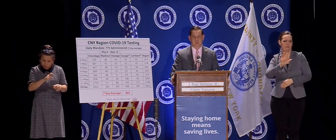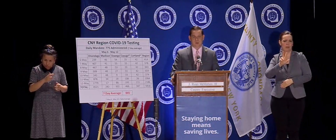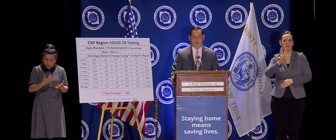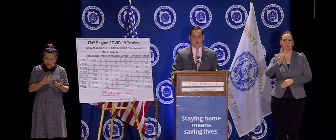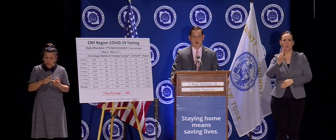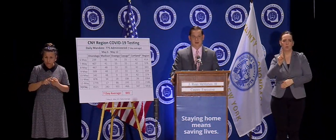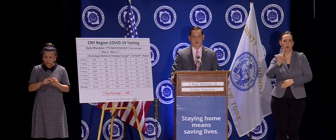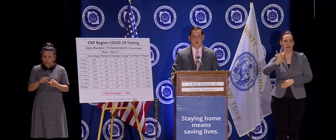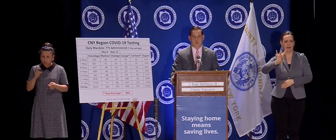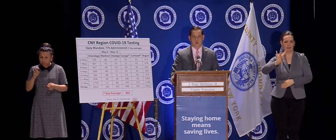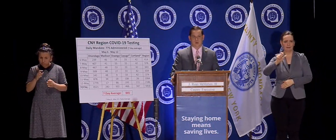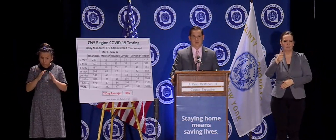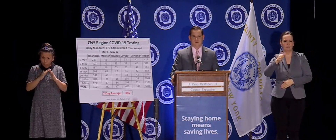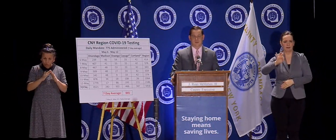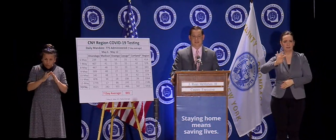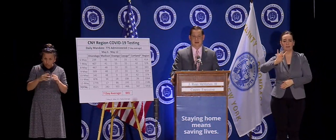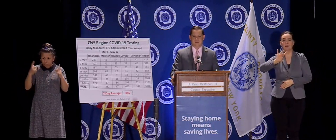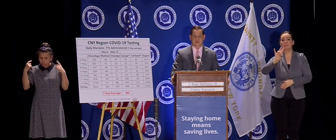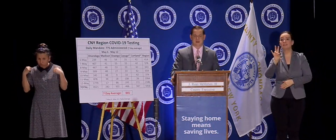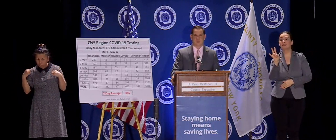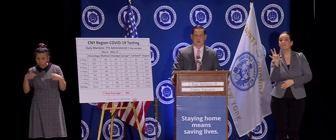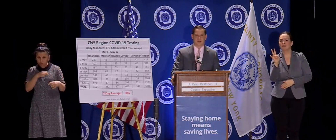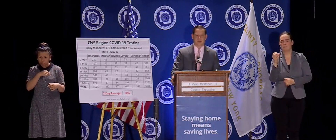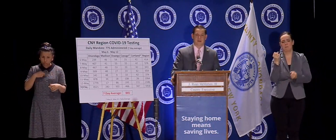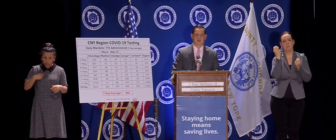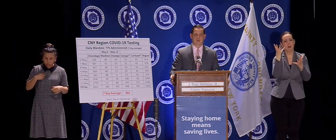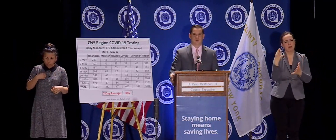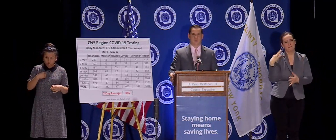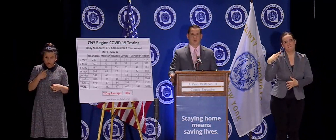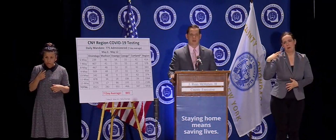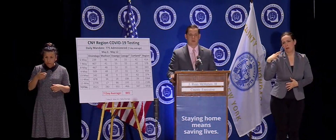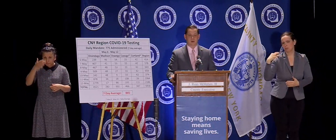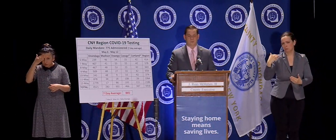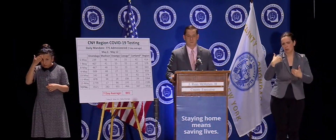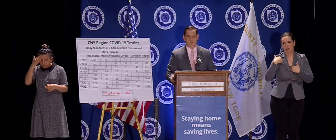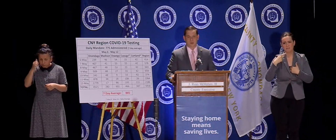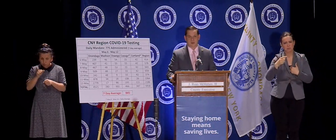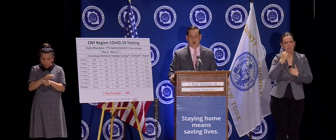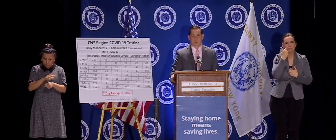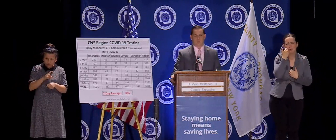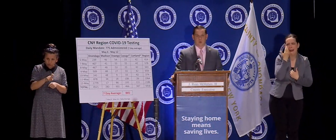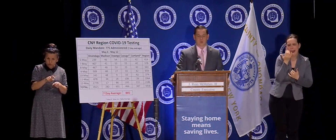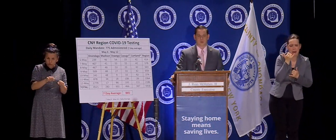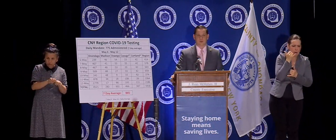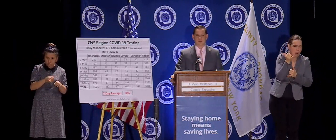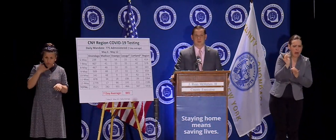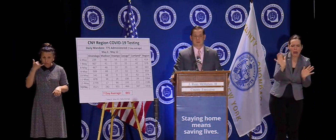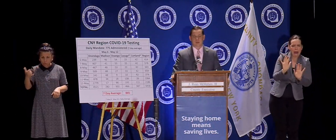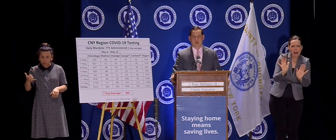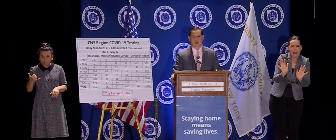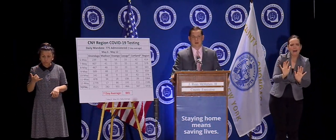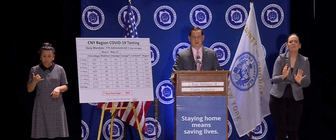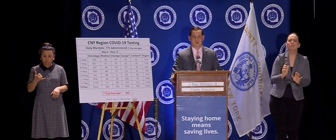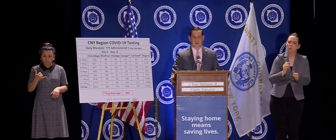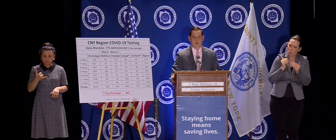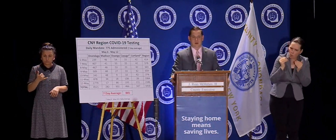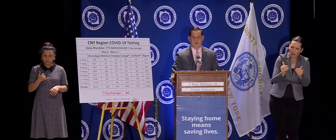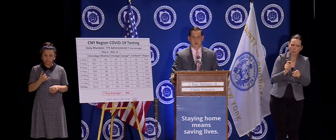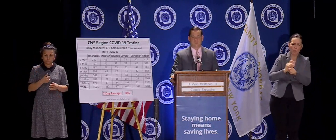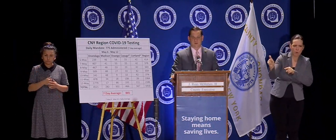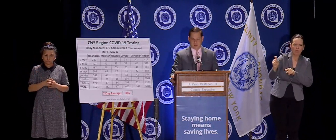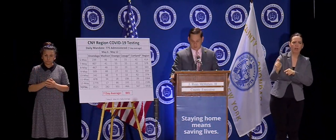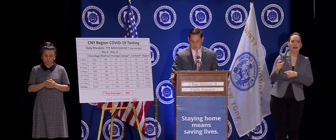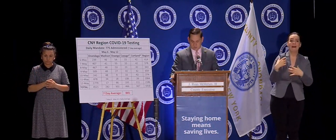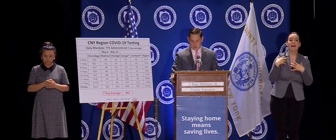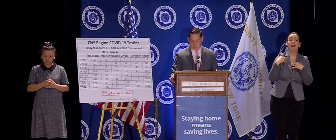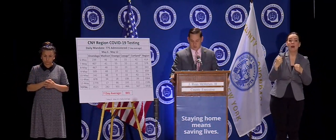condition or from a timing standpoint, can't get to the store, need a meal, need help with groceries, certainly other